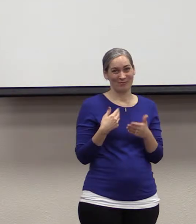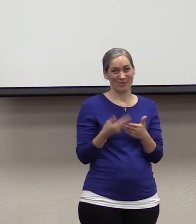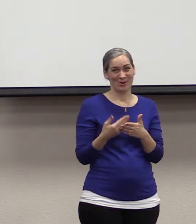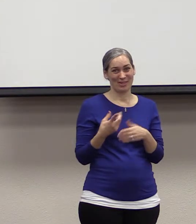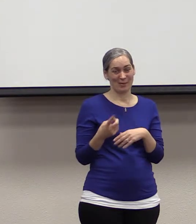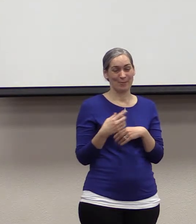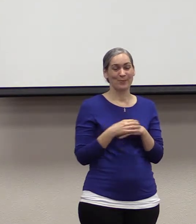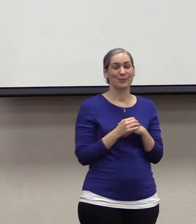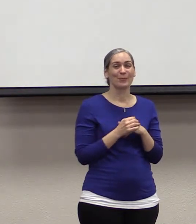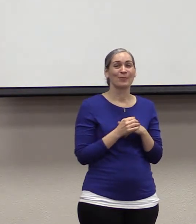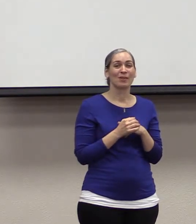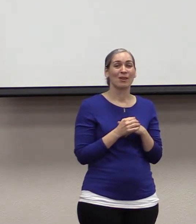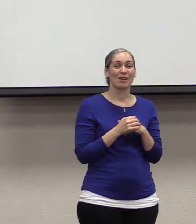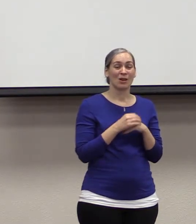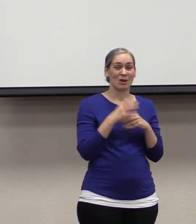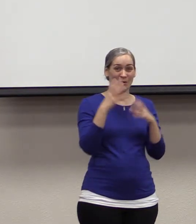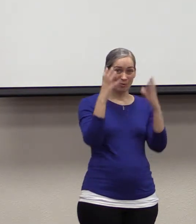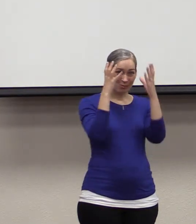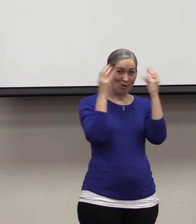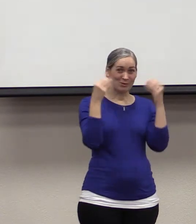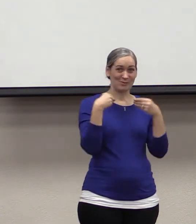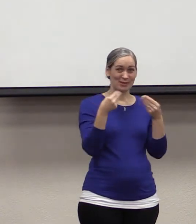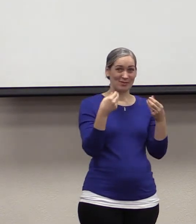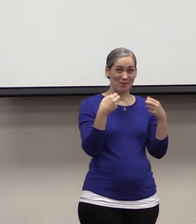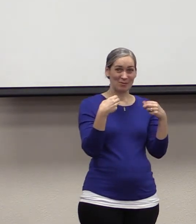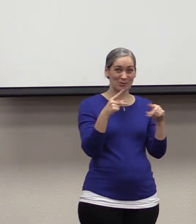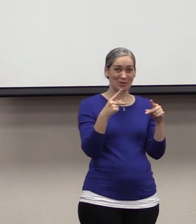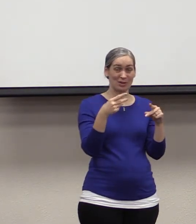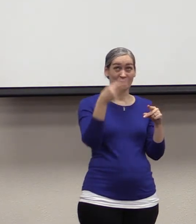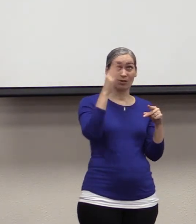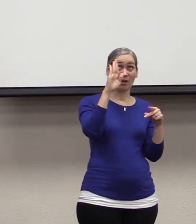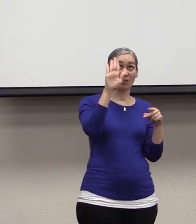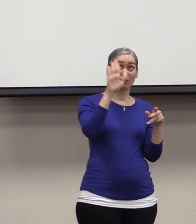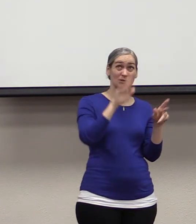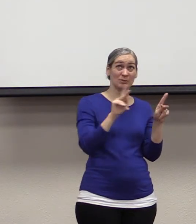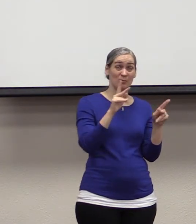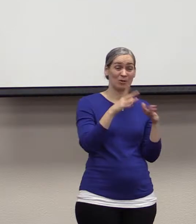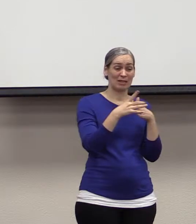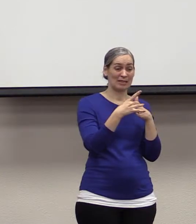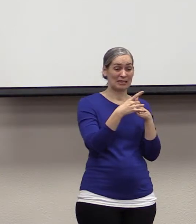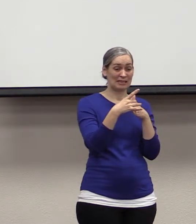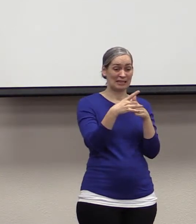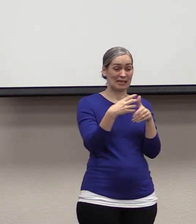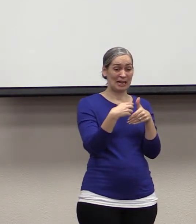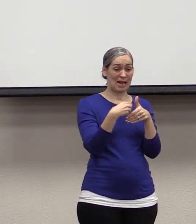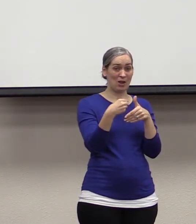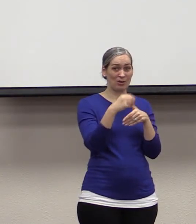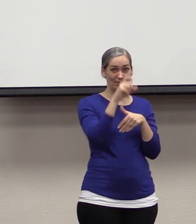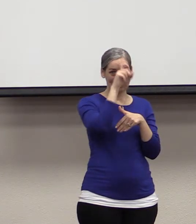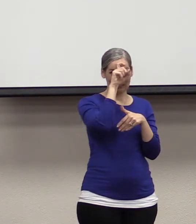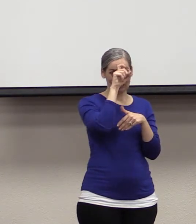Moses was given the opportunity to lead God's people in the Exodus out of Egypt.